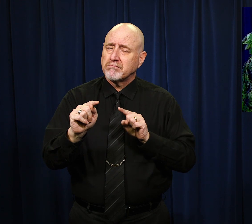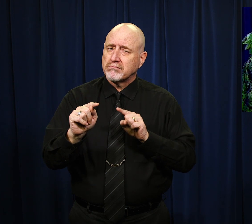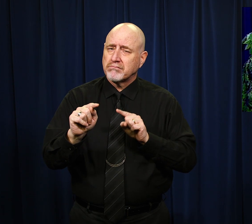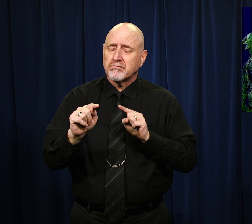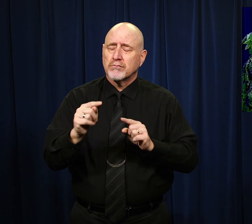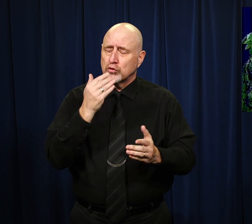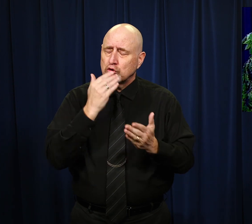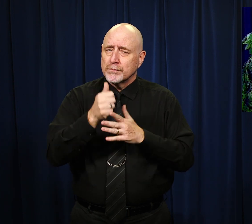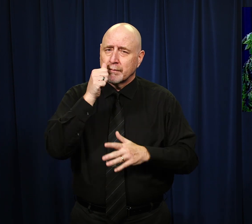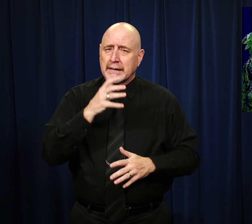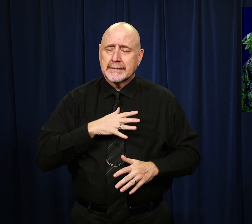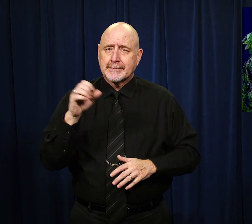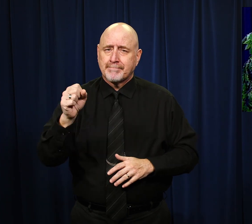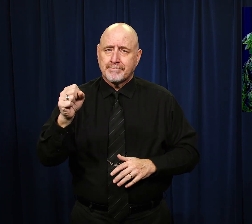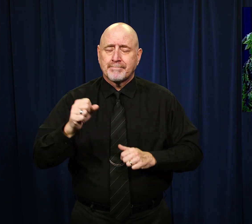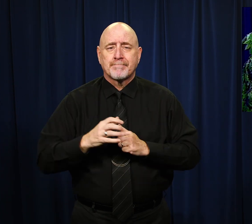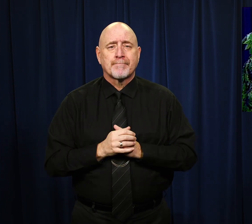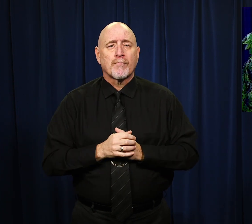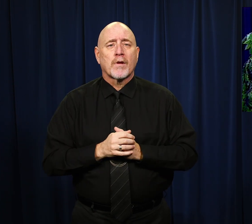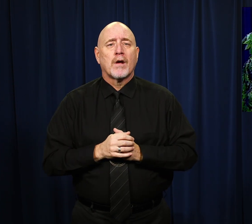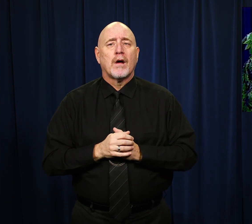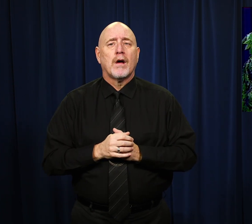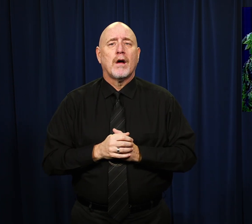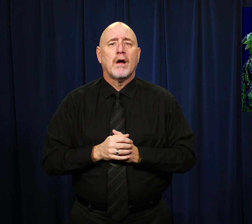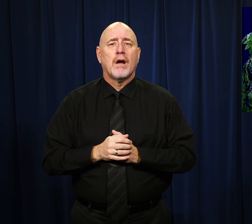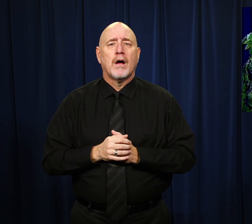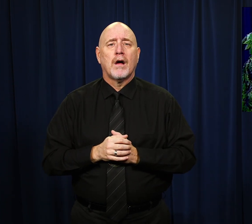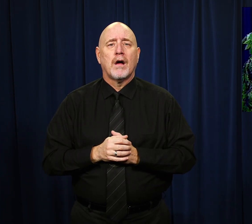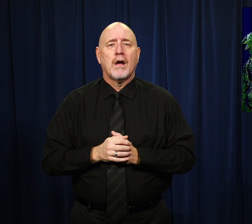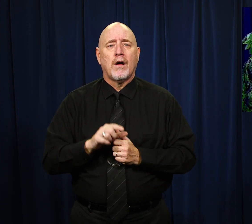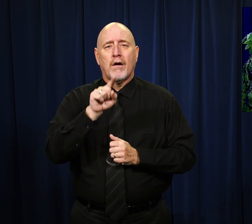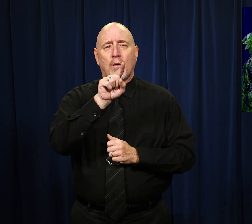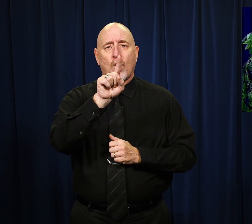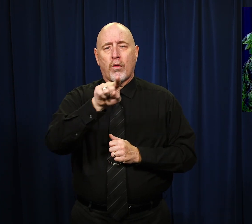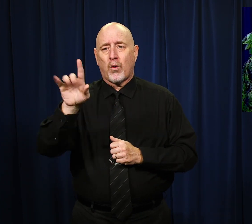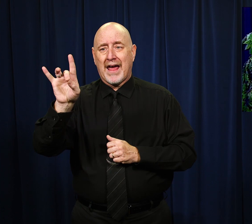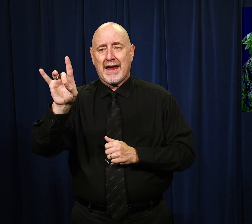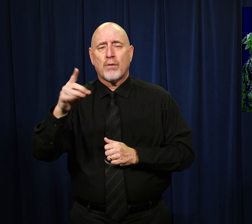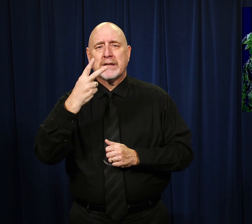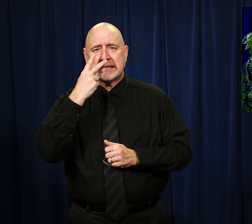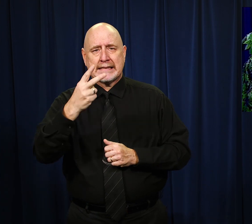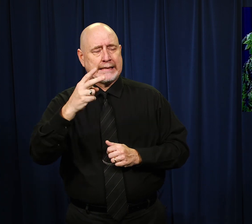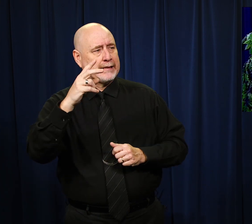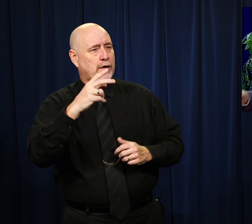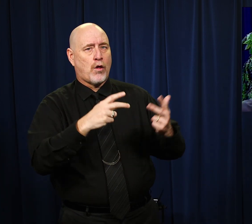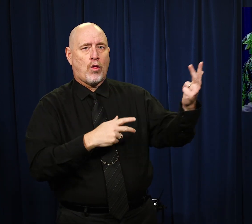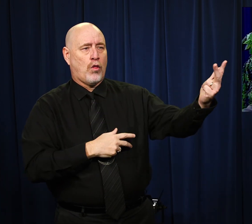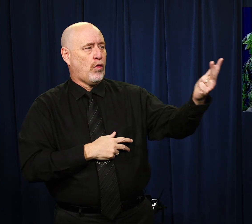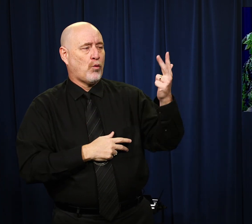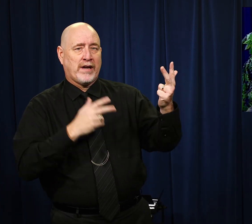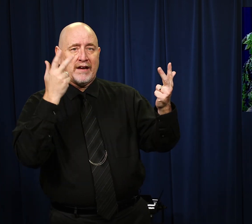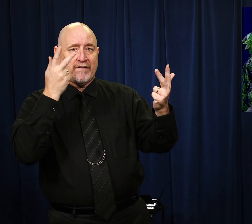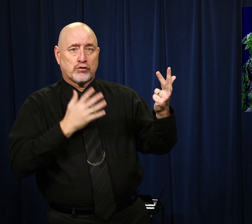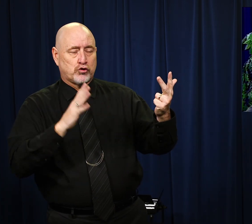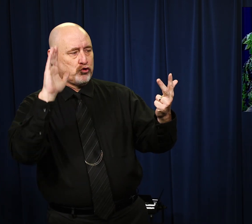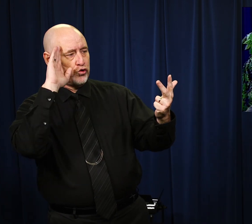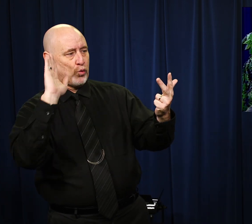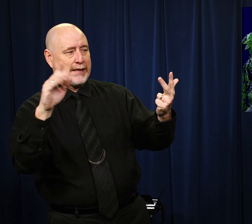a very good man. In the first 8 verses then, we see the greeting of these 3